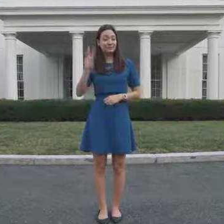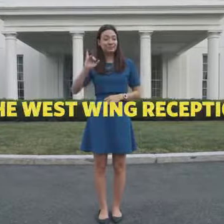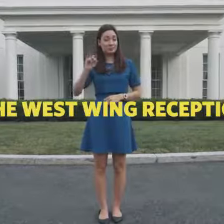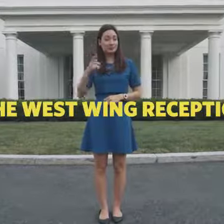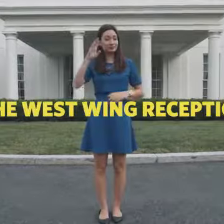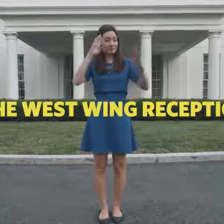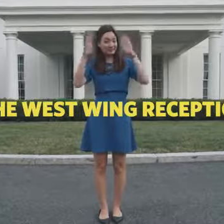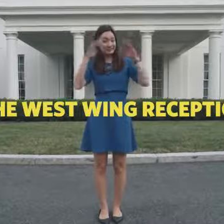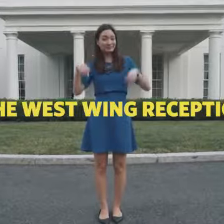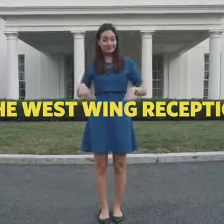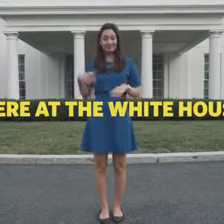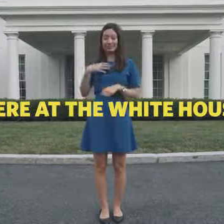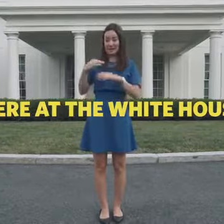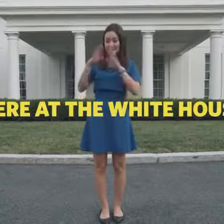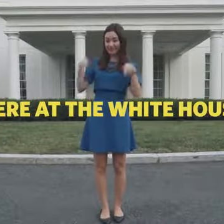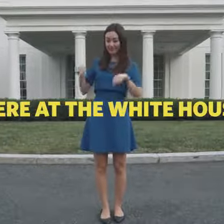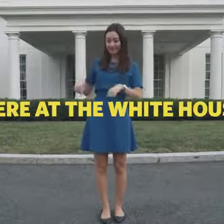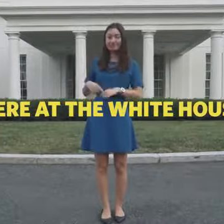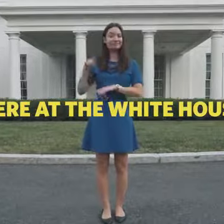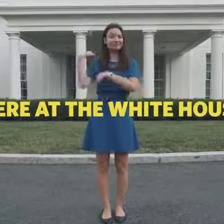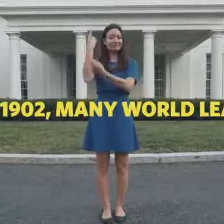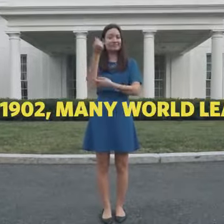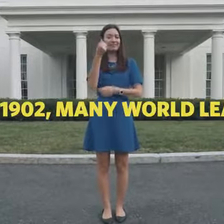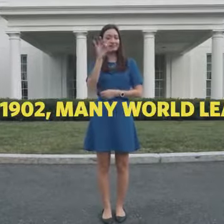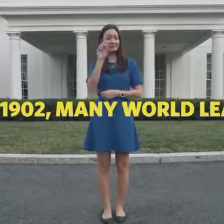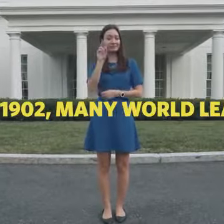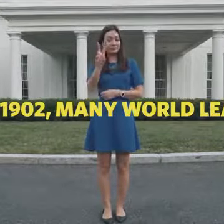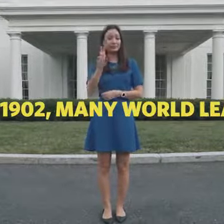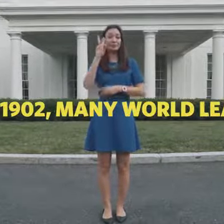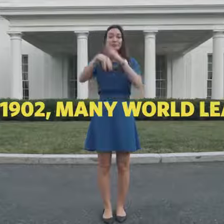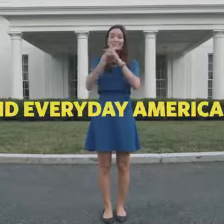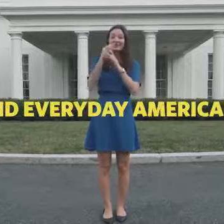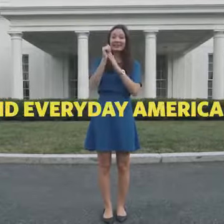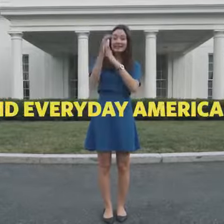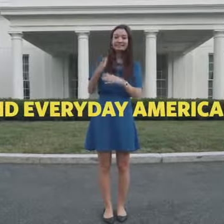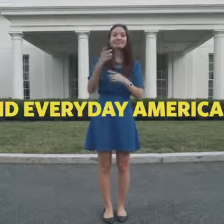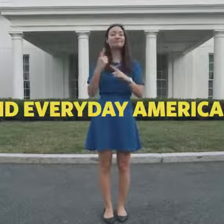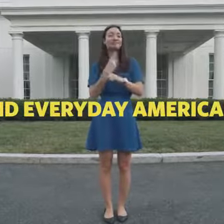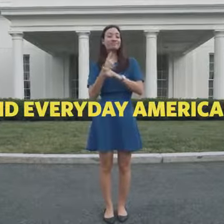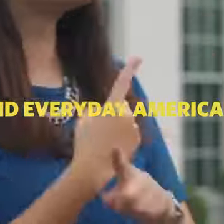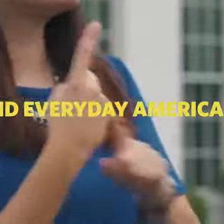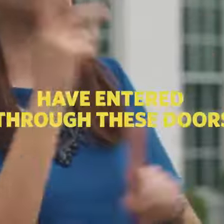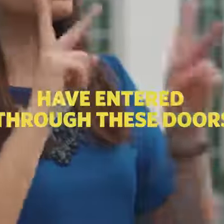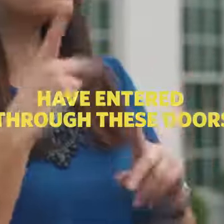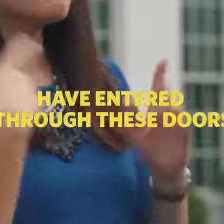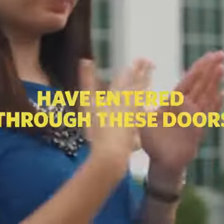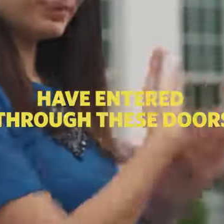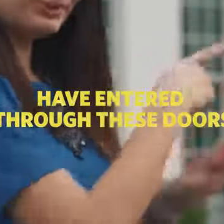I'm the West Wing receptionist here at the White House. Since 1902, many world leaders and everyday Americans have entered through these